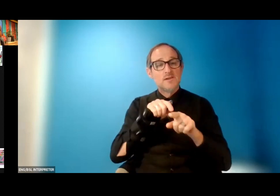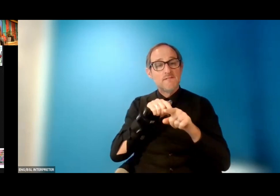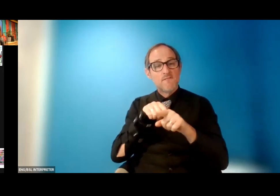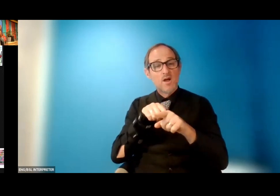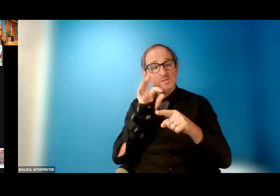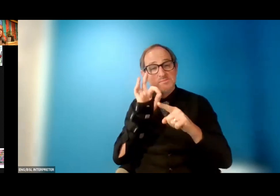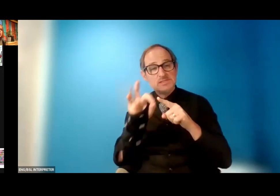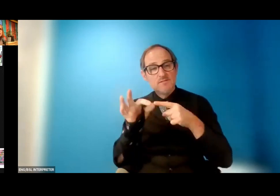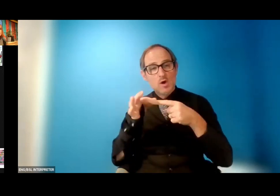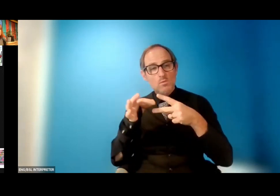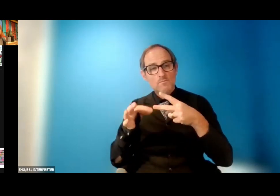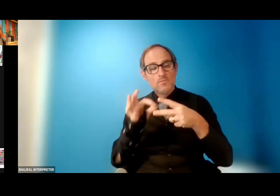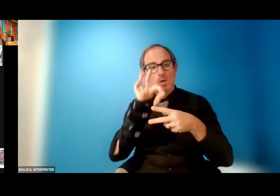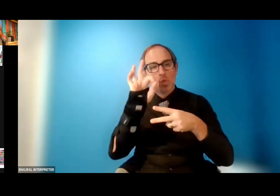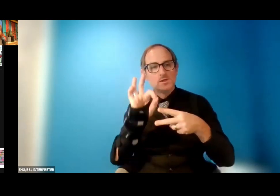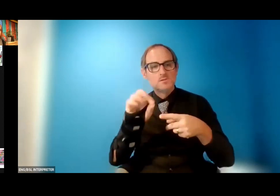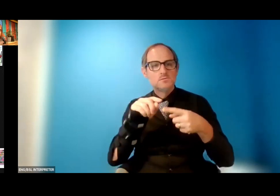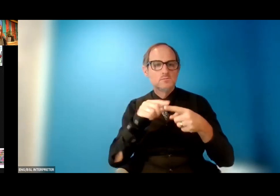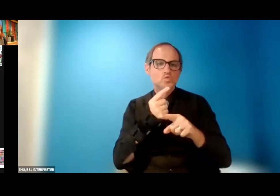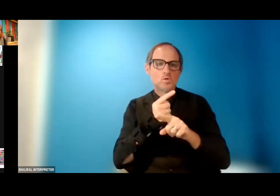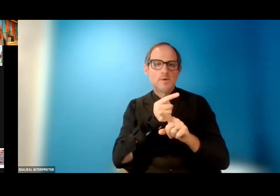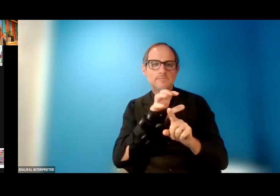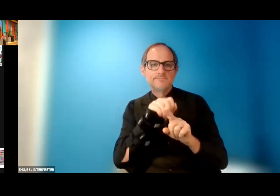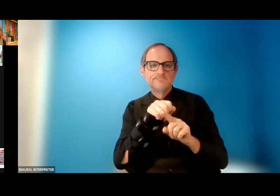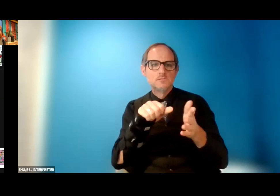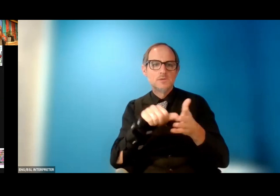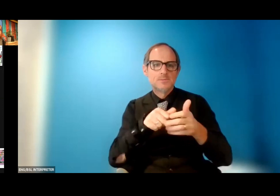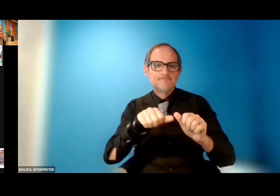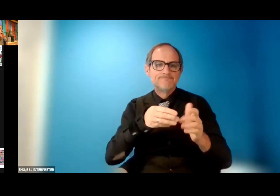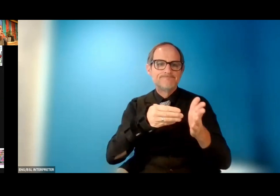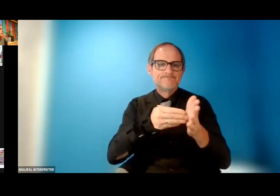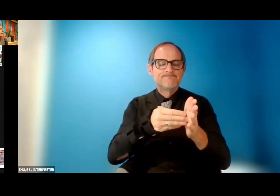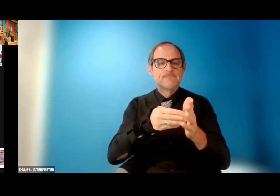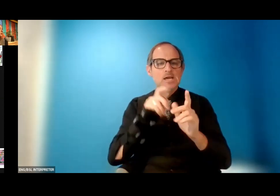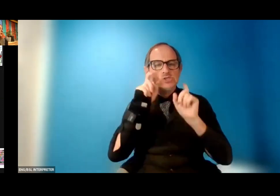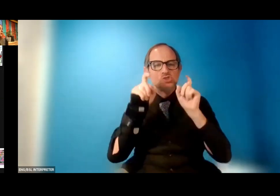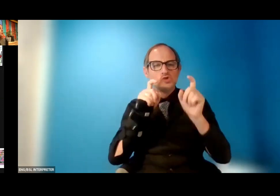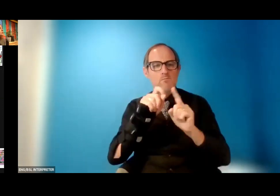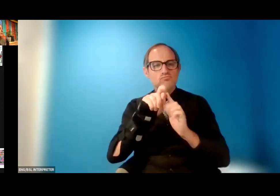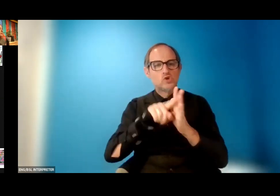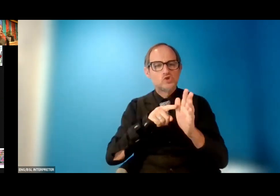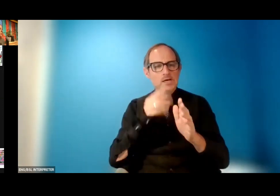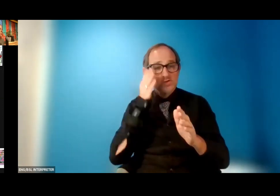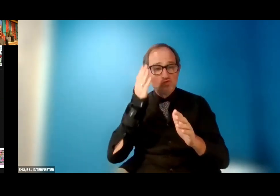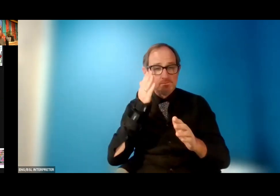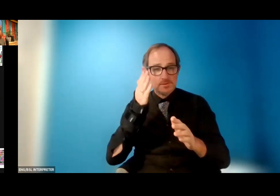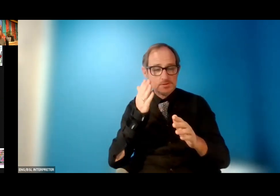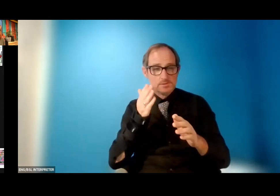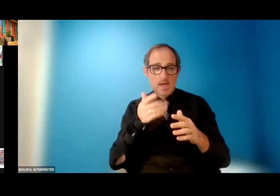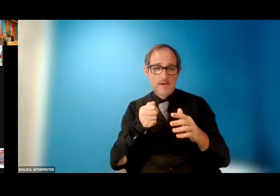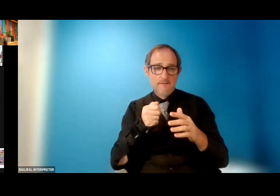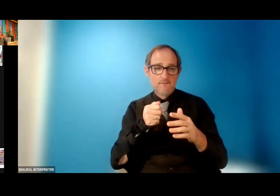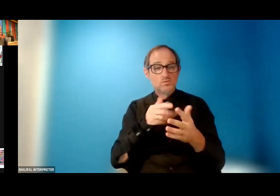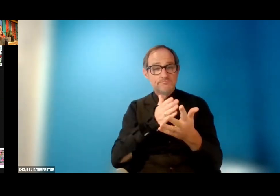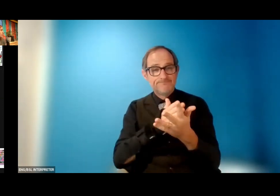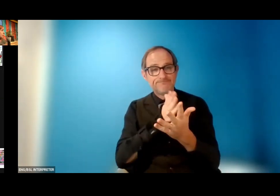identifying challenges or law constraints or initiatives and projects or dreams. And there are many ways that we can be using this approach